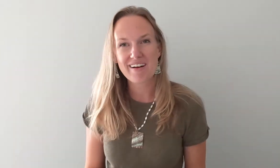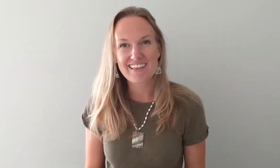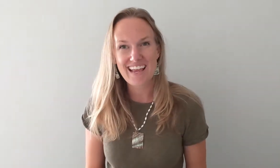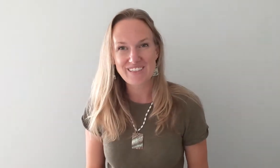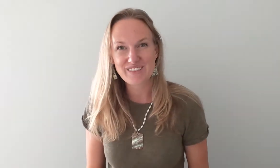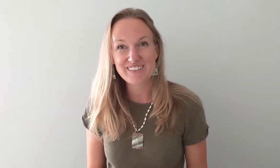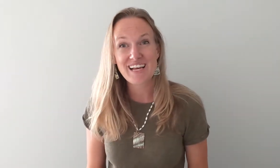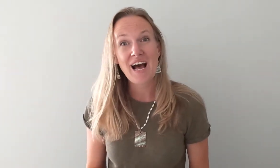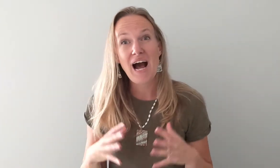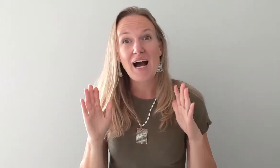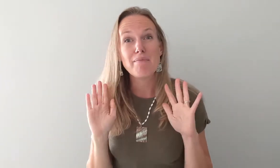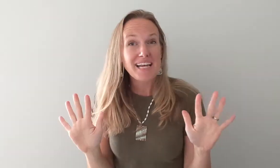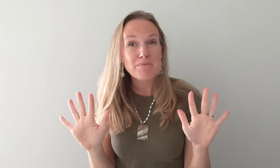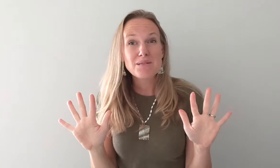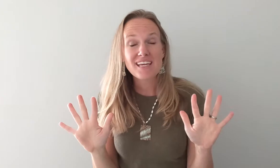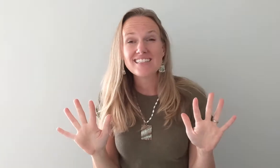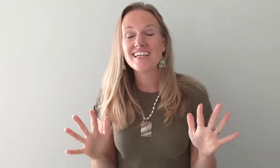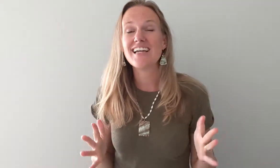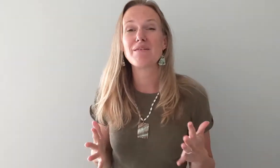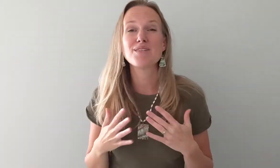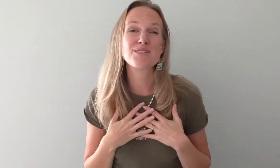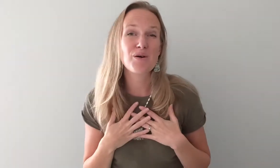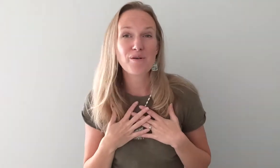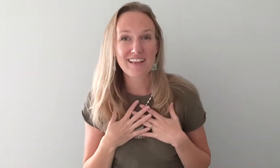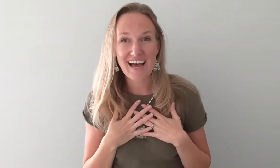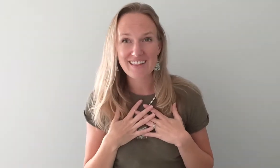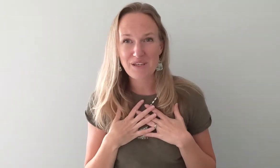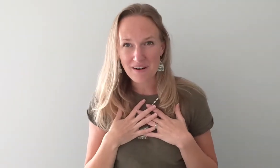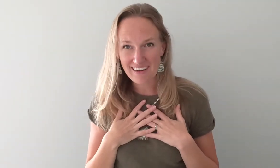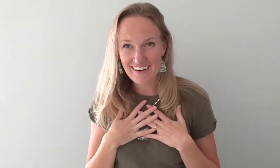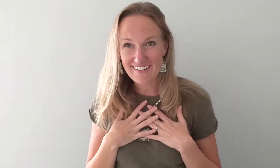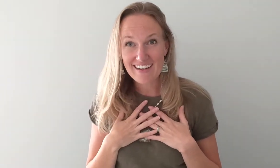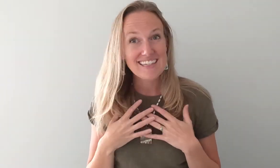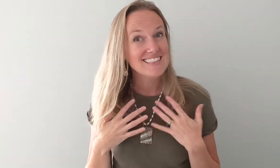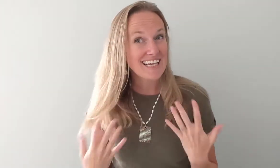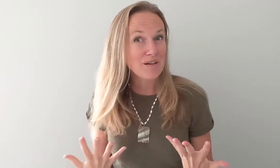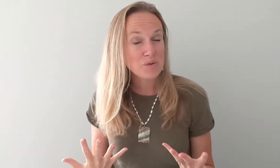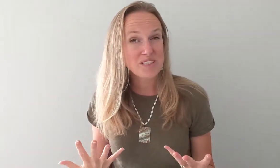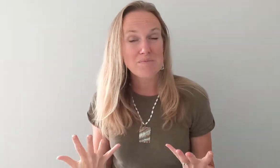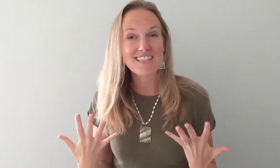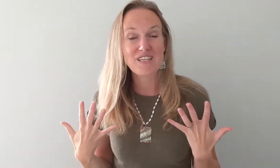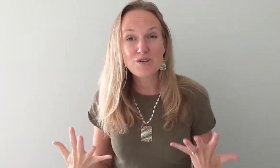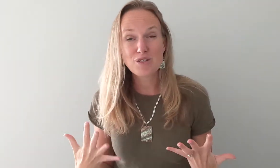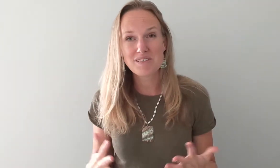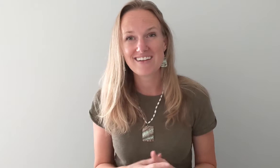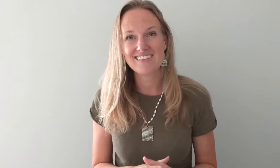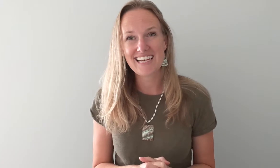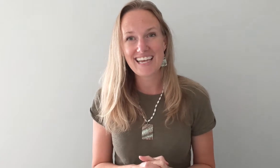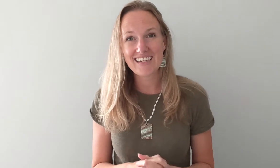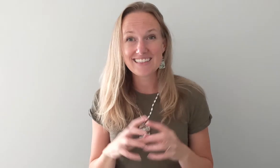Meredith Andrews. My name is Mandy, and I am so glad that you are here. Sign Language Worship is a YouTube channel dedicated to